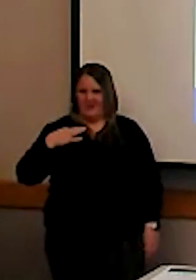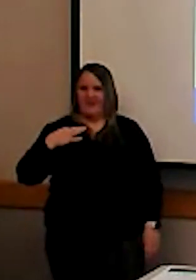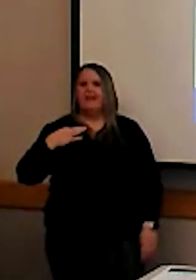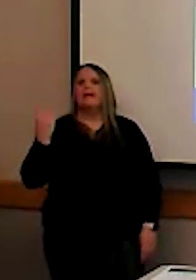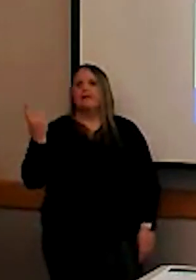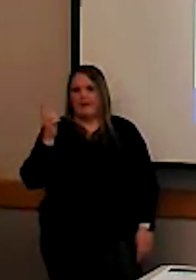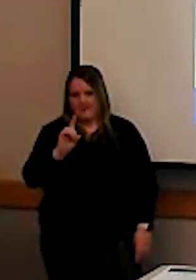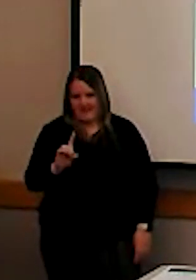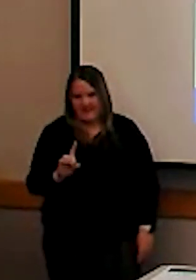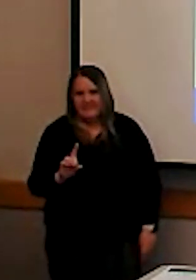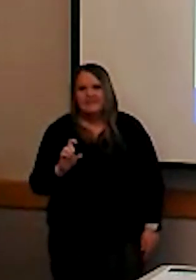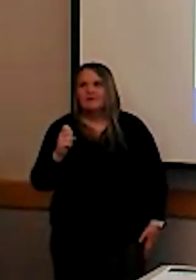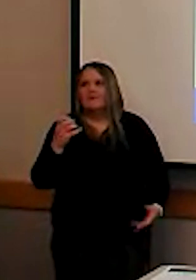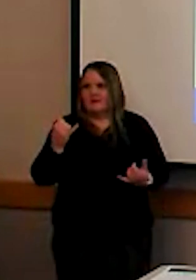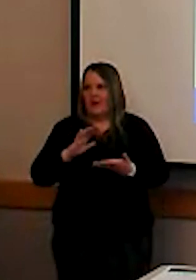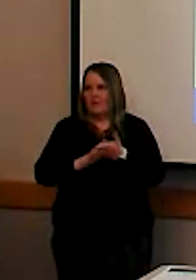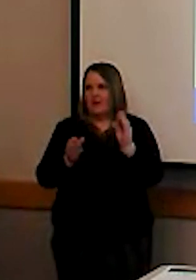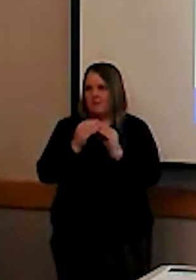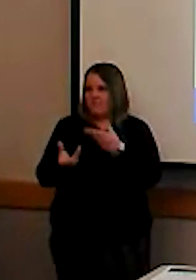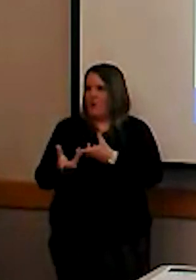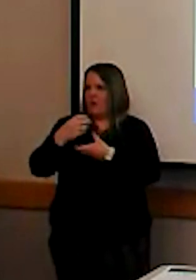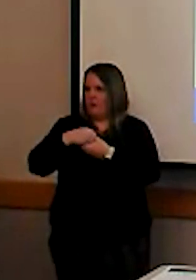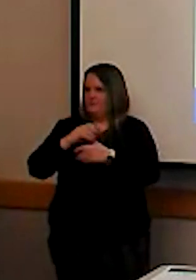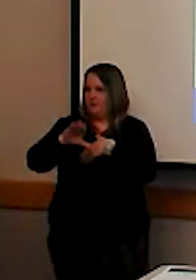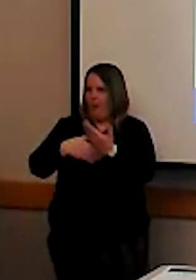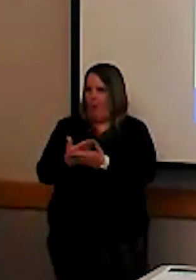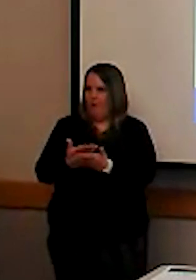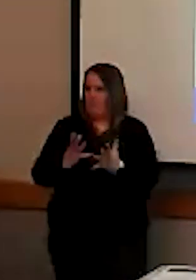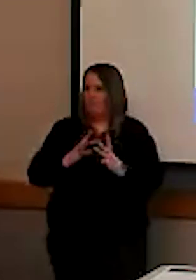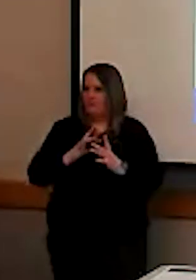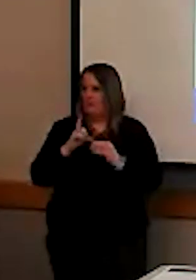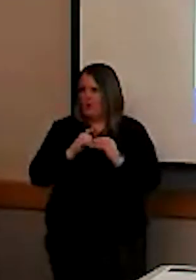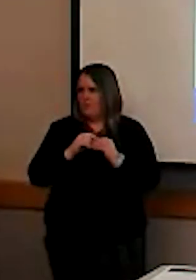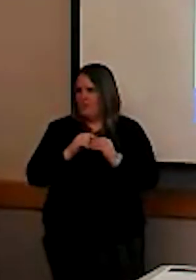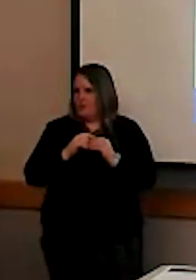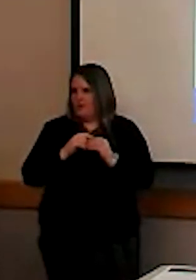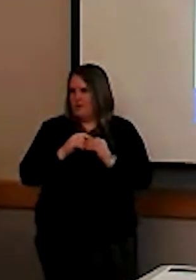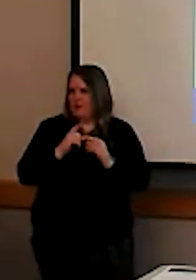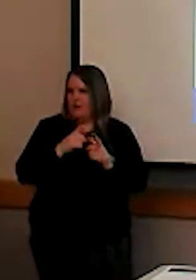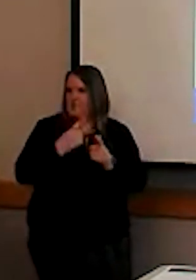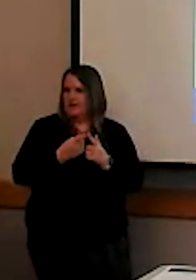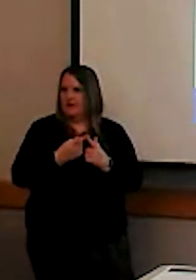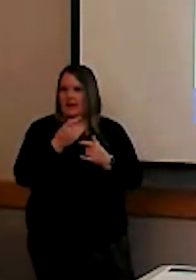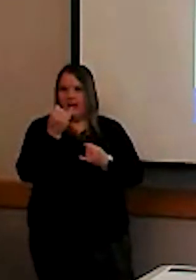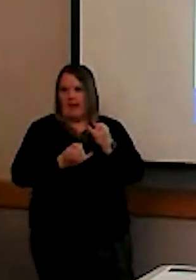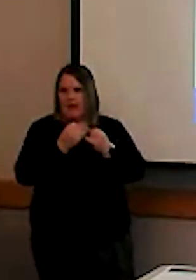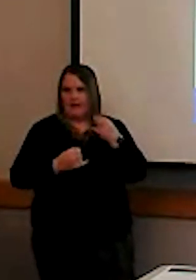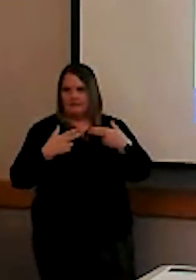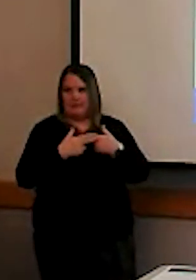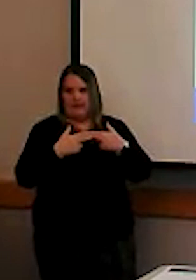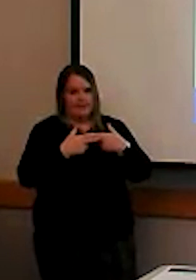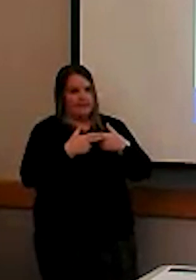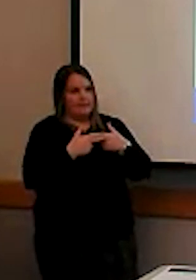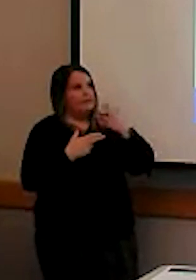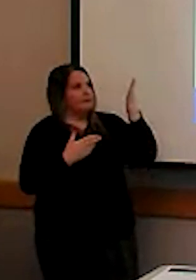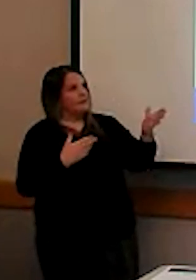volunteering, coming in. So now it's becoming more inclusive. So let me do this one. And here's the last slide.